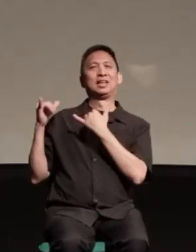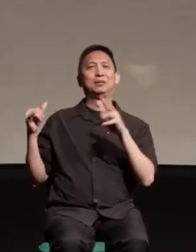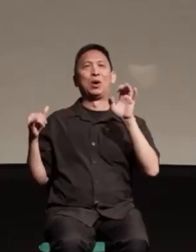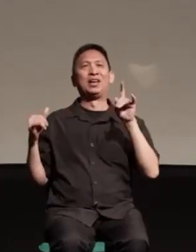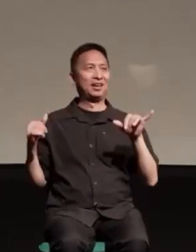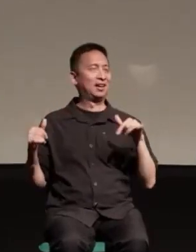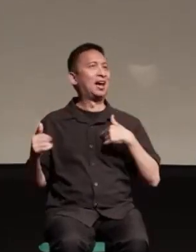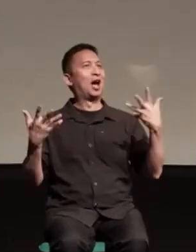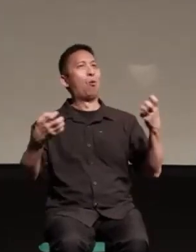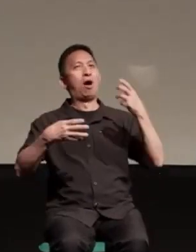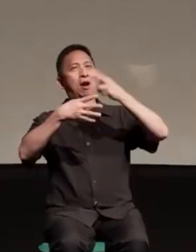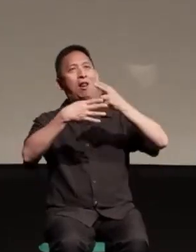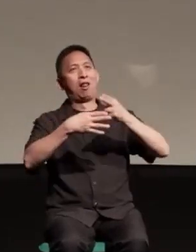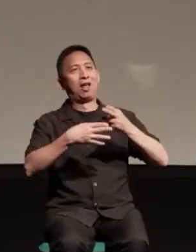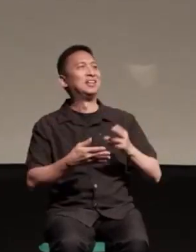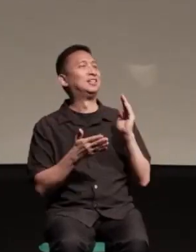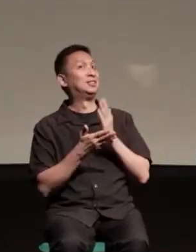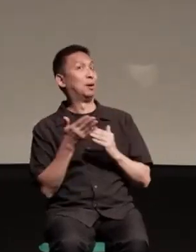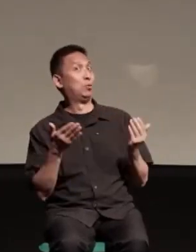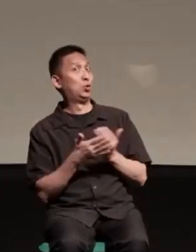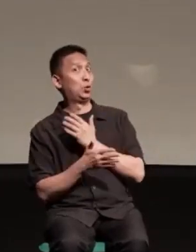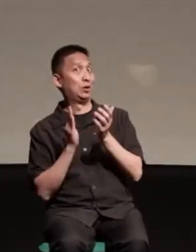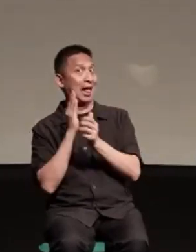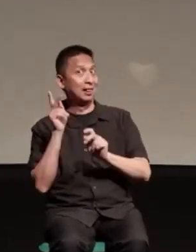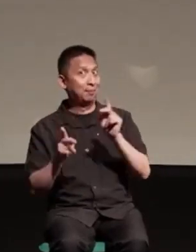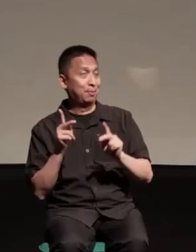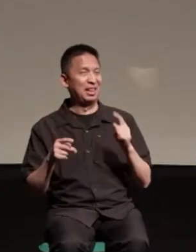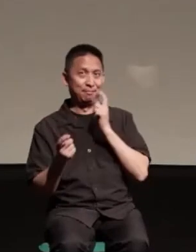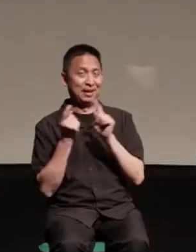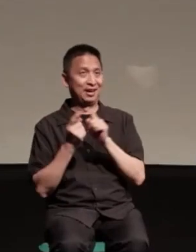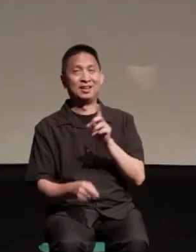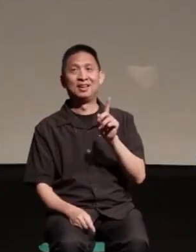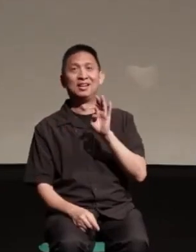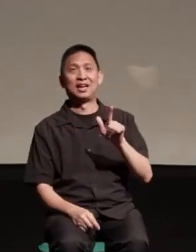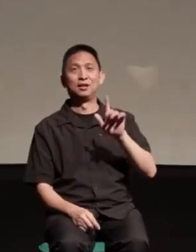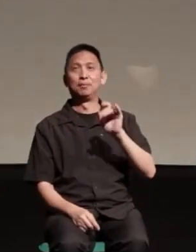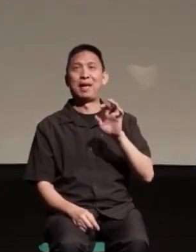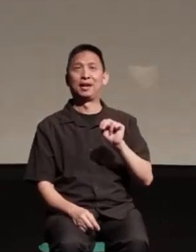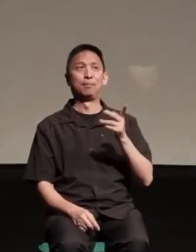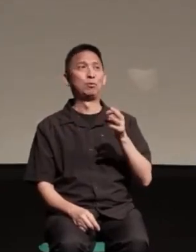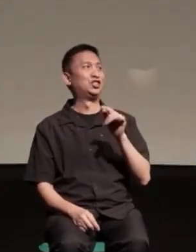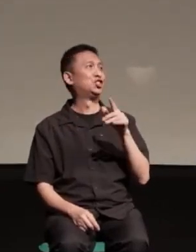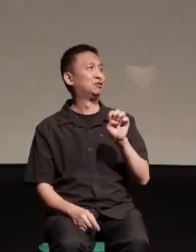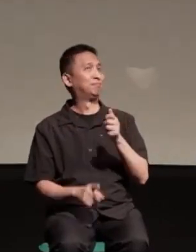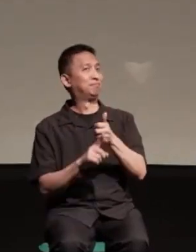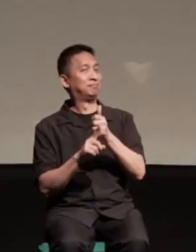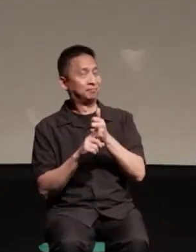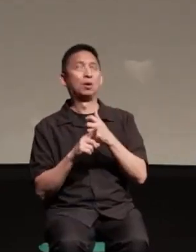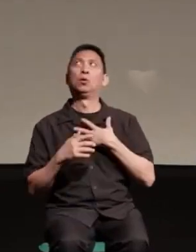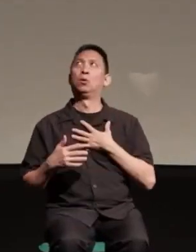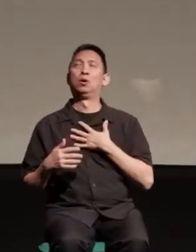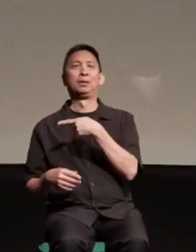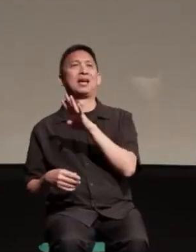name like some of my favorite new talents that have come through public media recently. Danielle Bainbridge inspires me every day with PBS